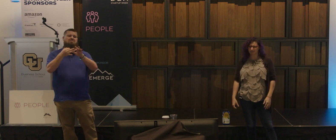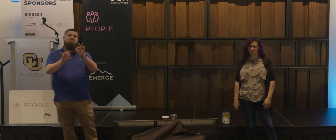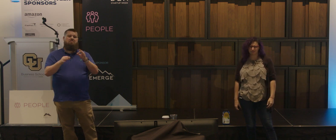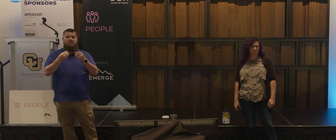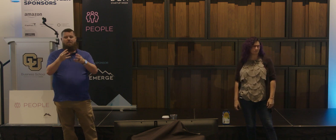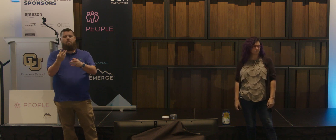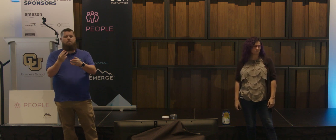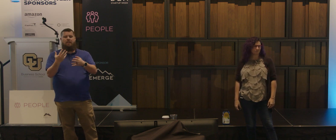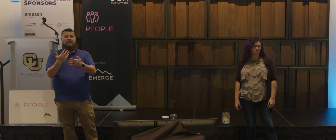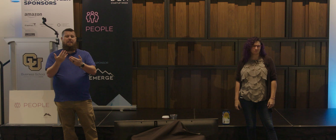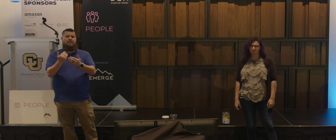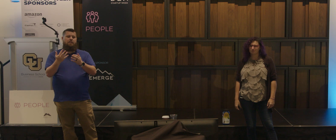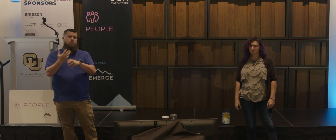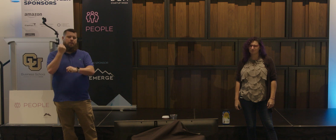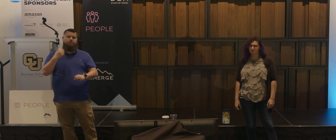a win.